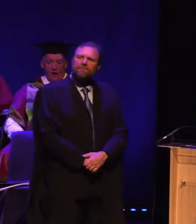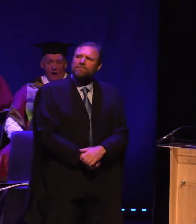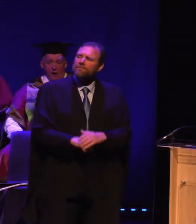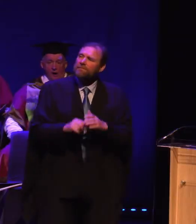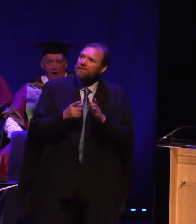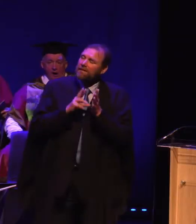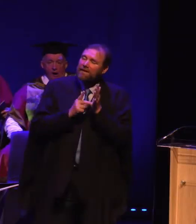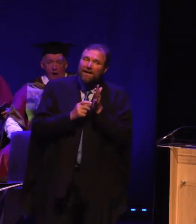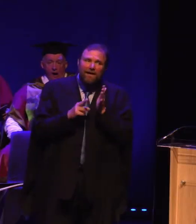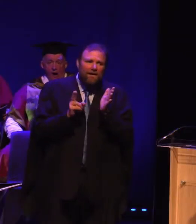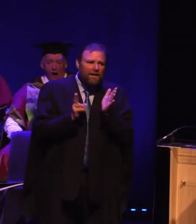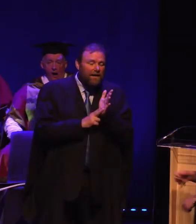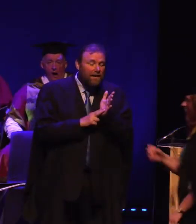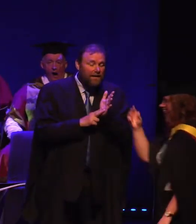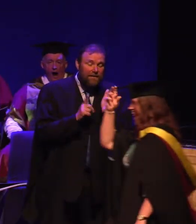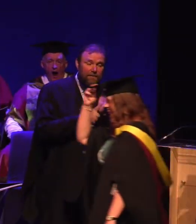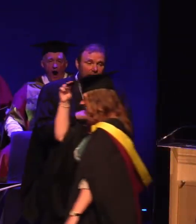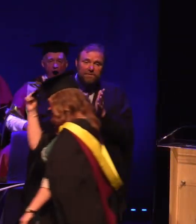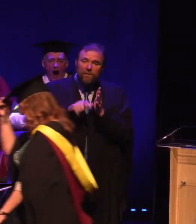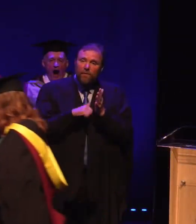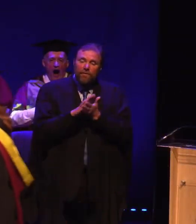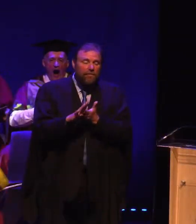Caitlin Elizabeth Fielder.